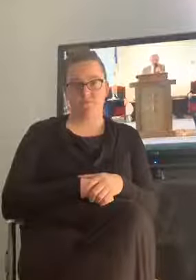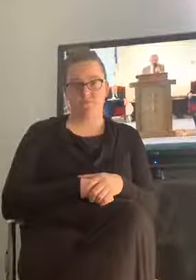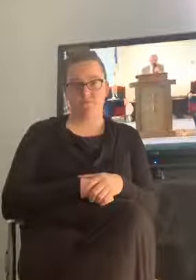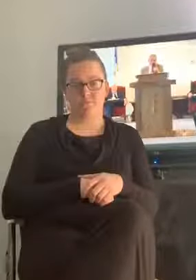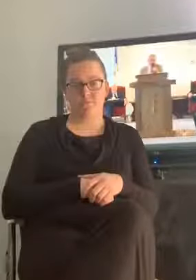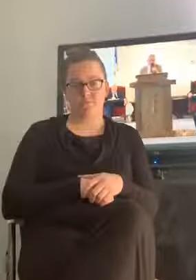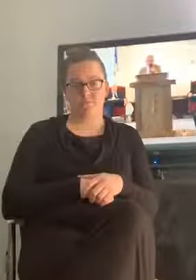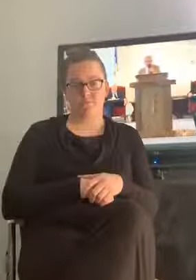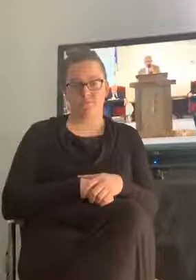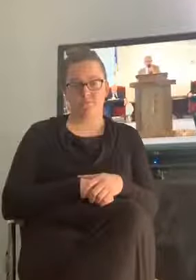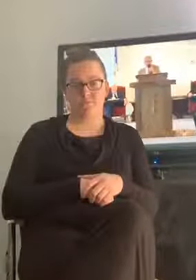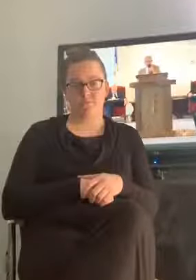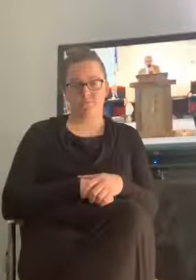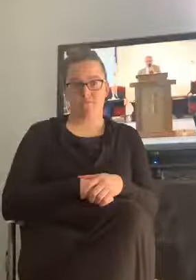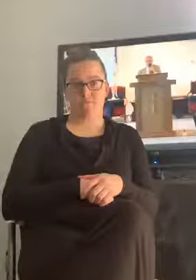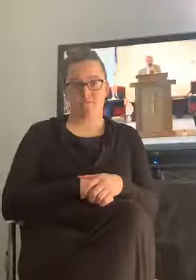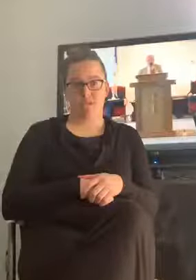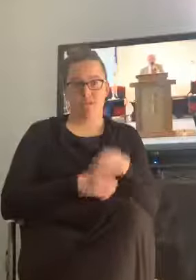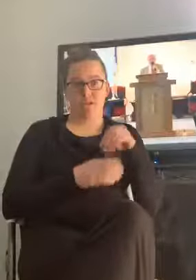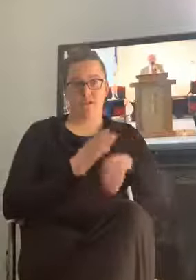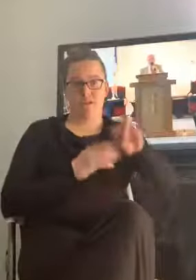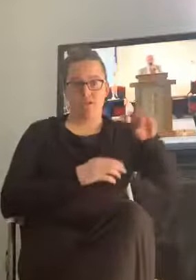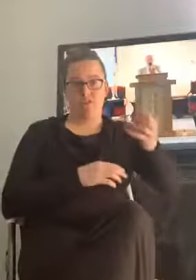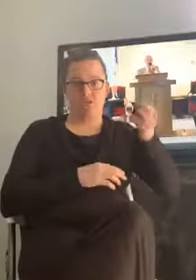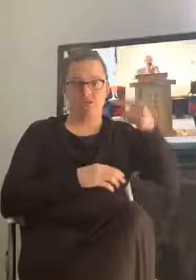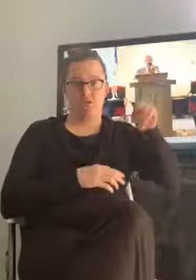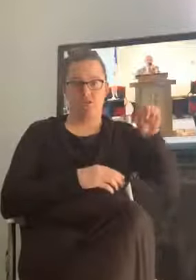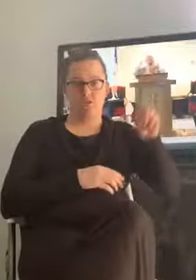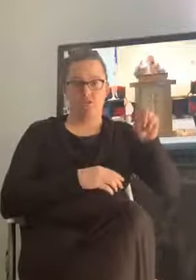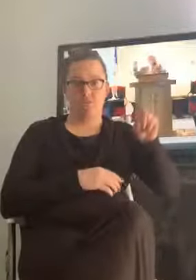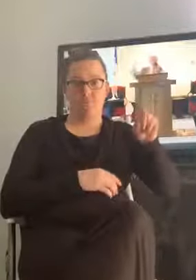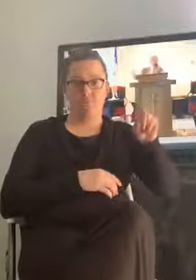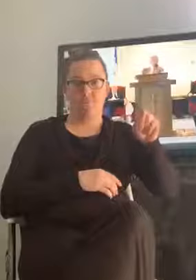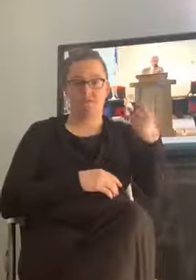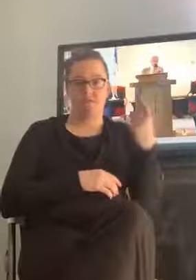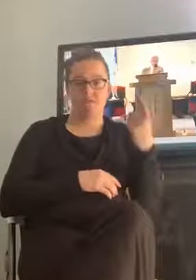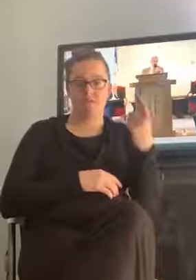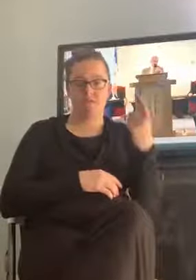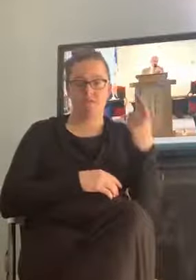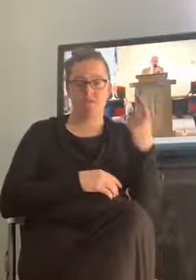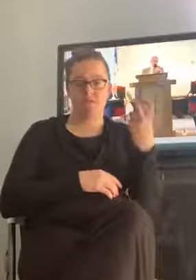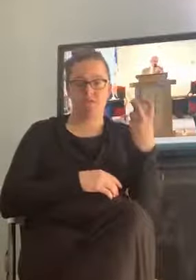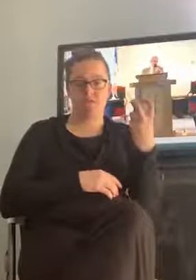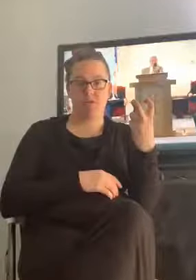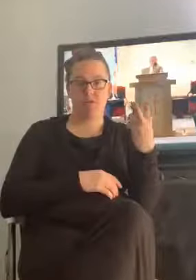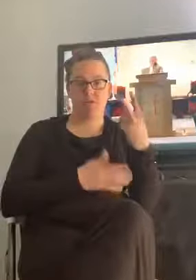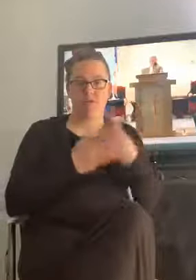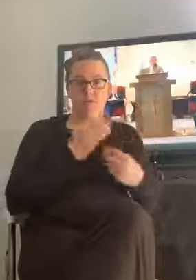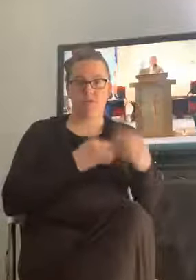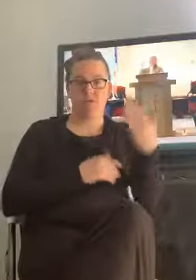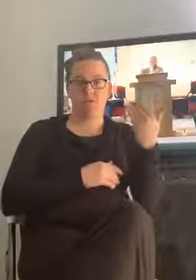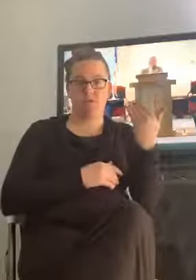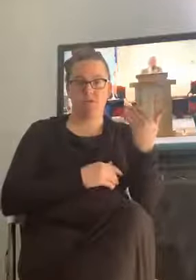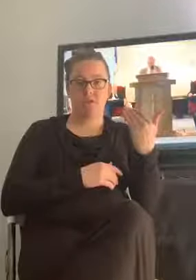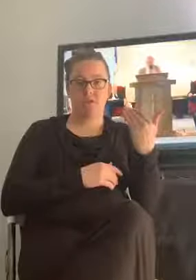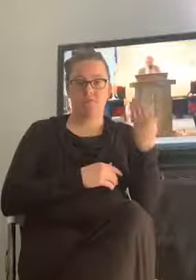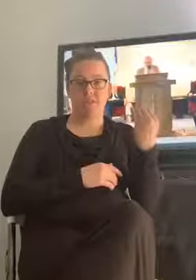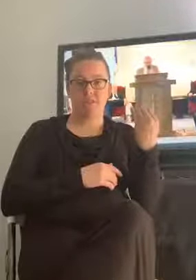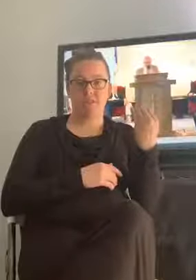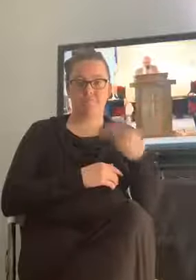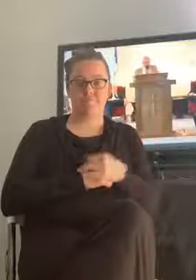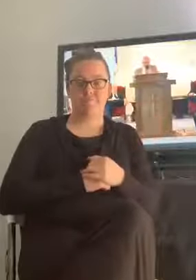John 12, verse 13. But it was to the crowd a joyous